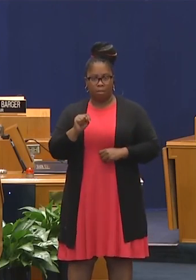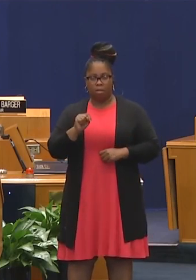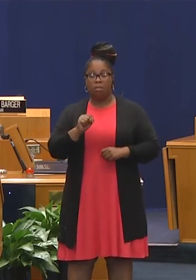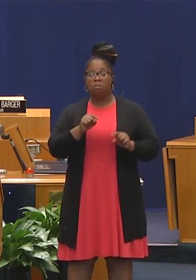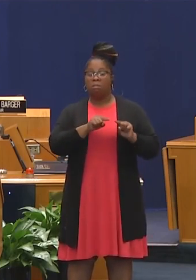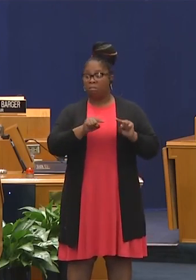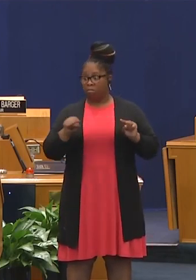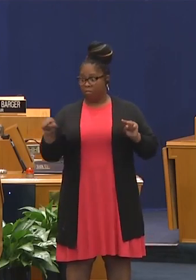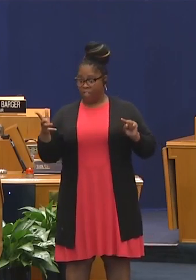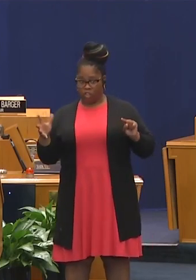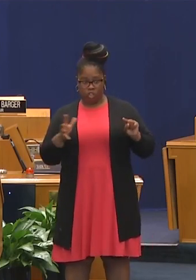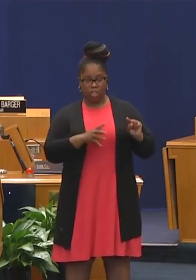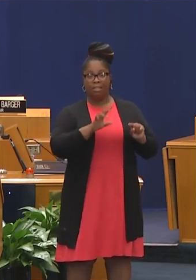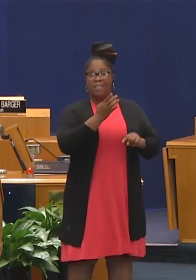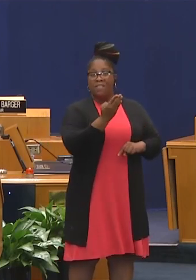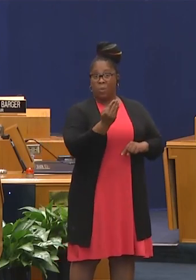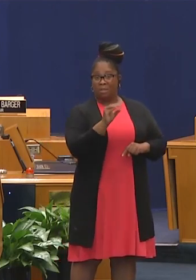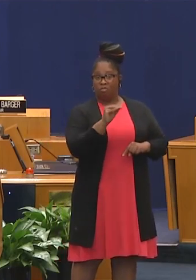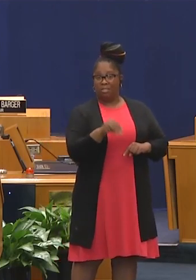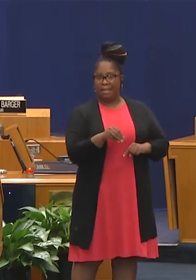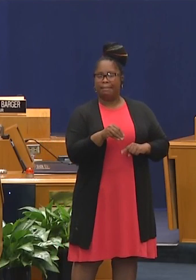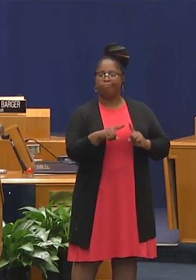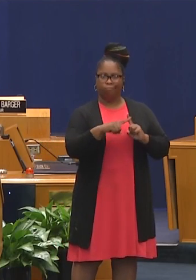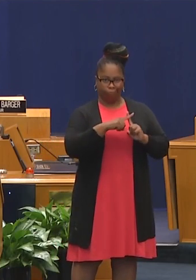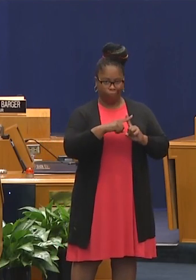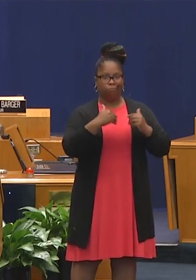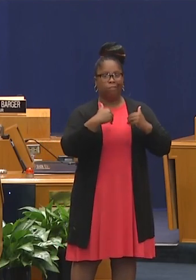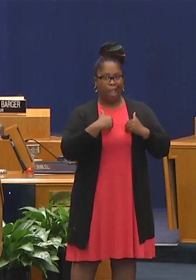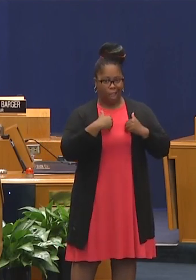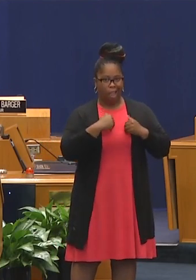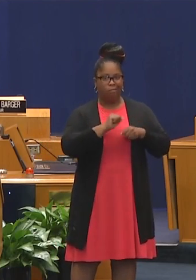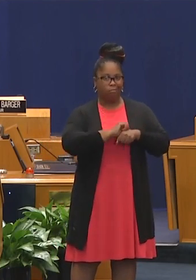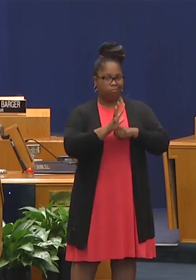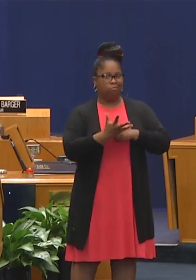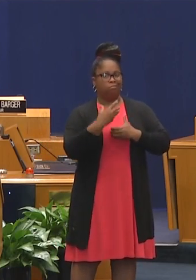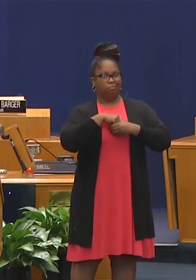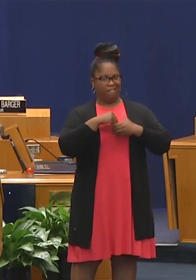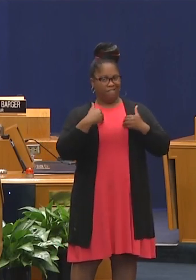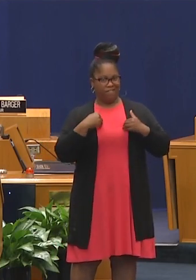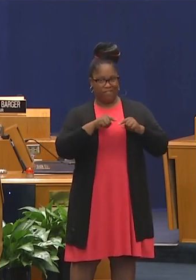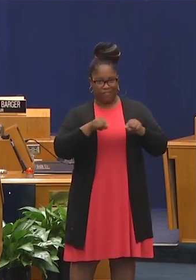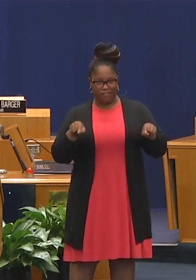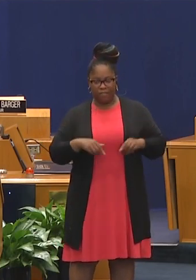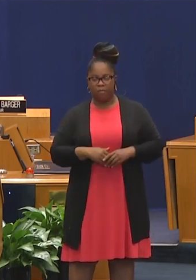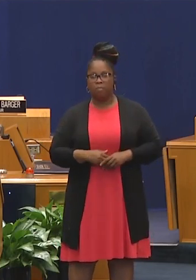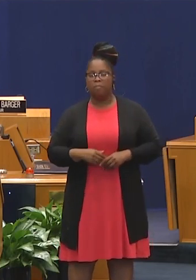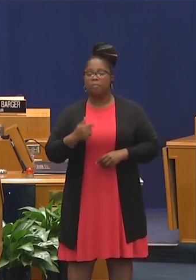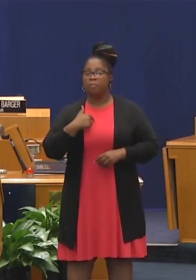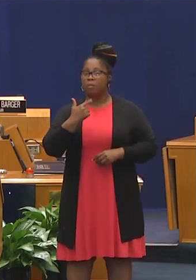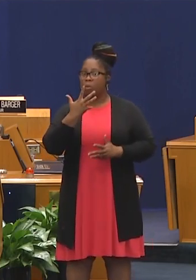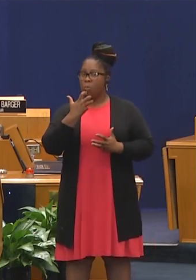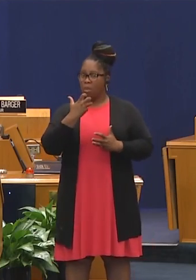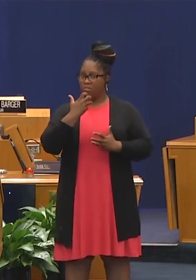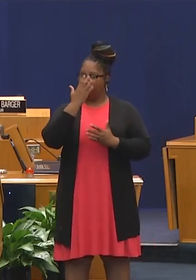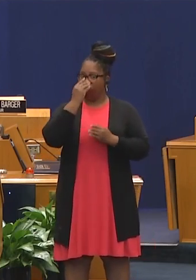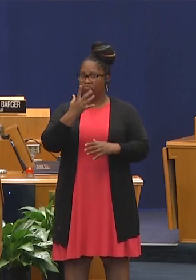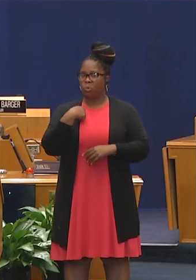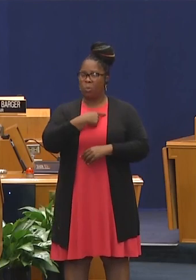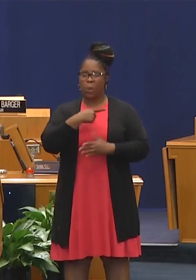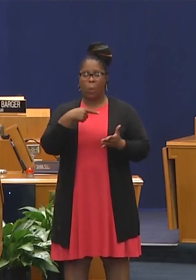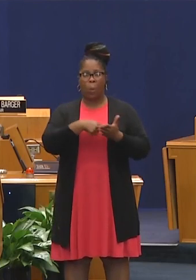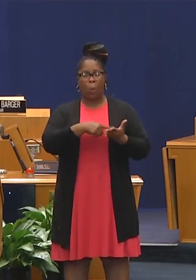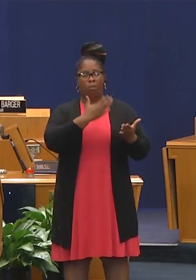of these folks have tested positive. And I do want to note that we owe a debt of gratitude